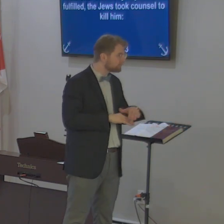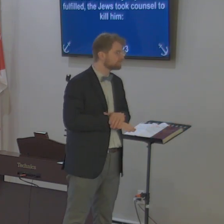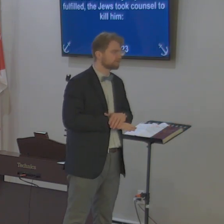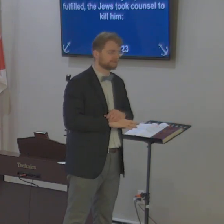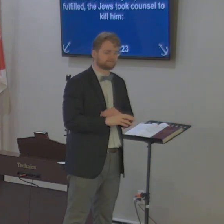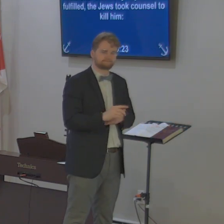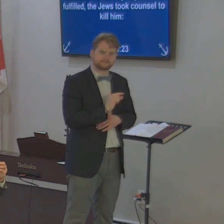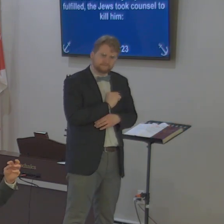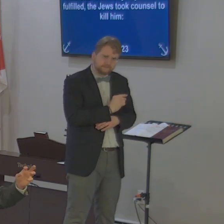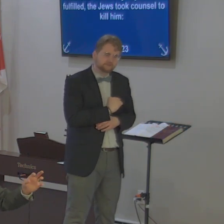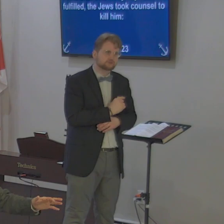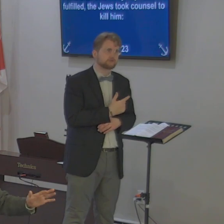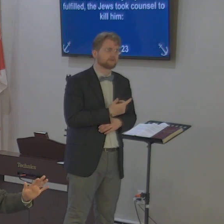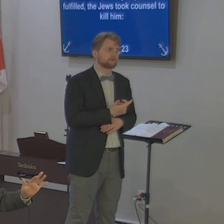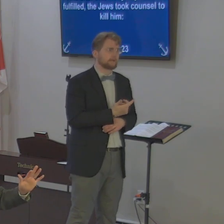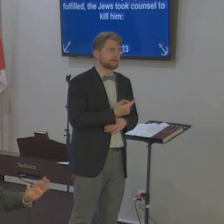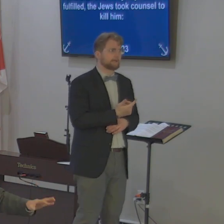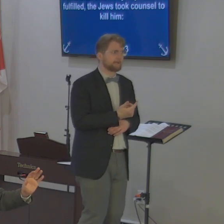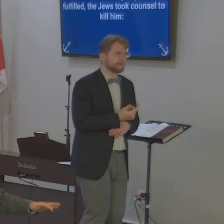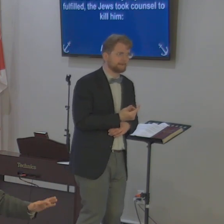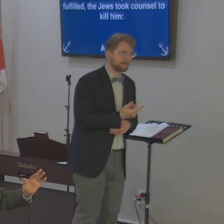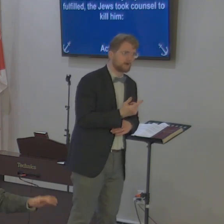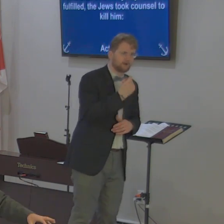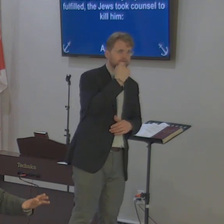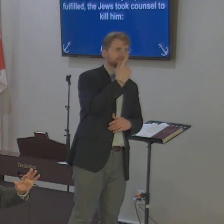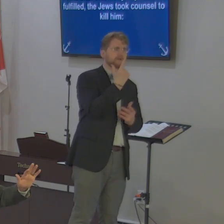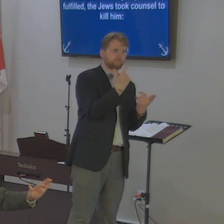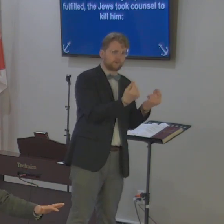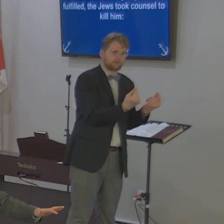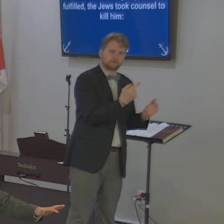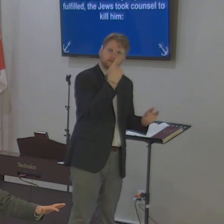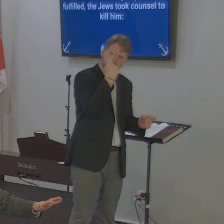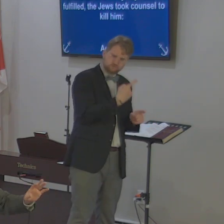conviction and understanding that what we're doing is right